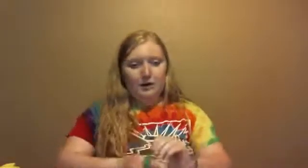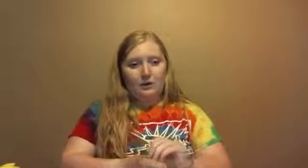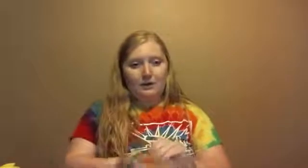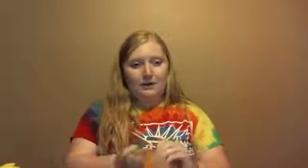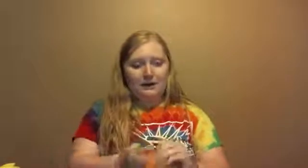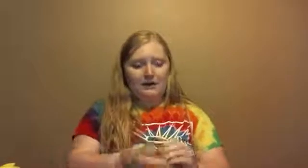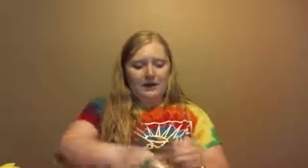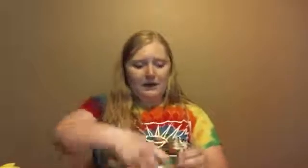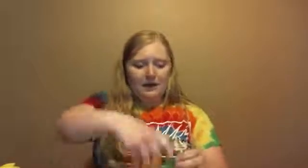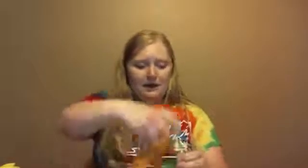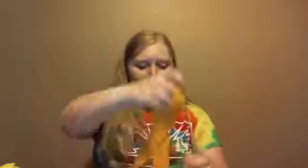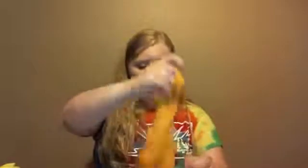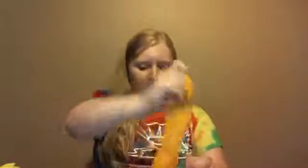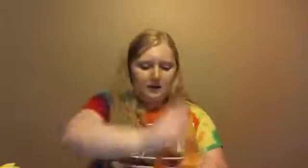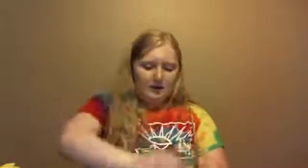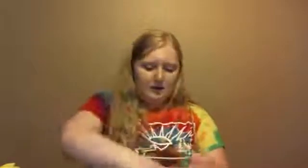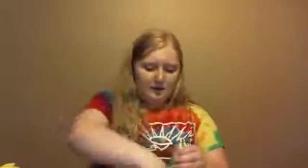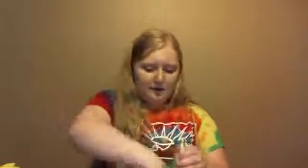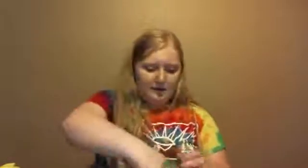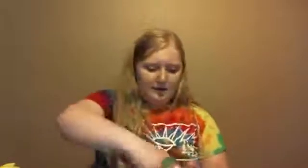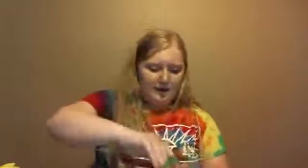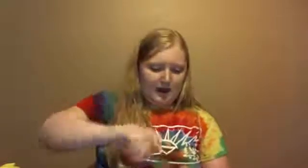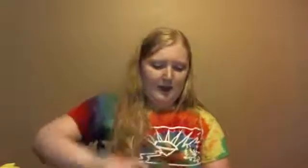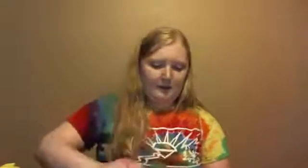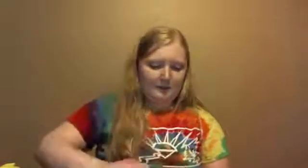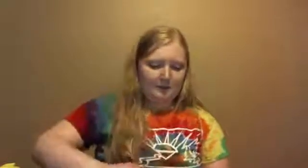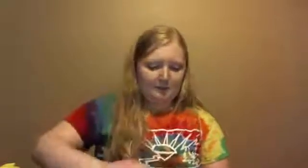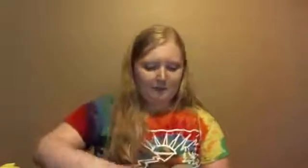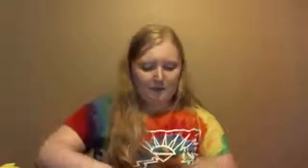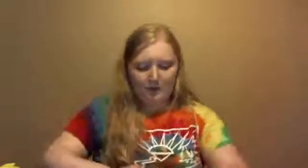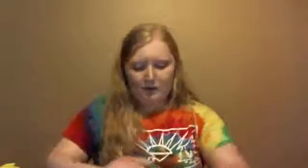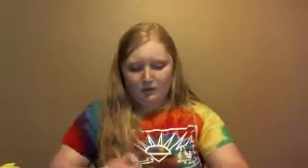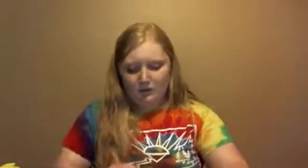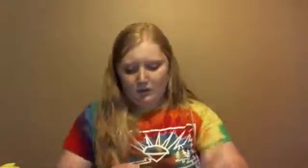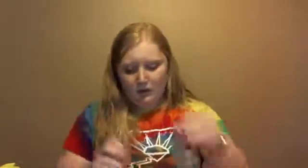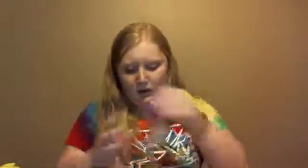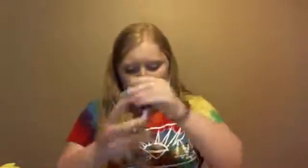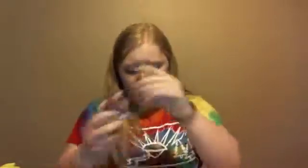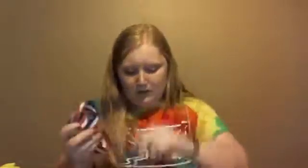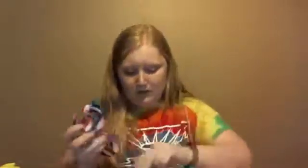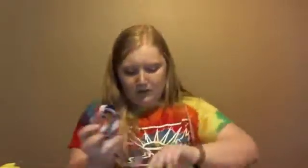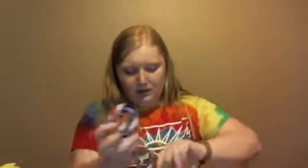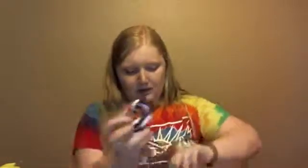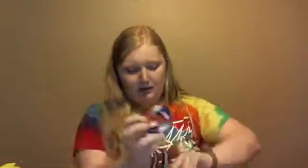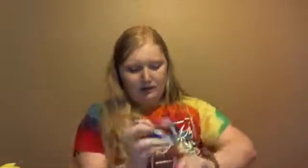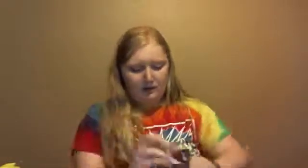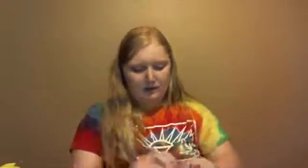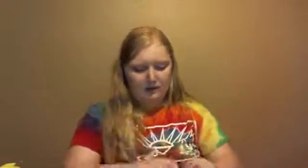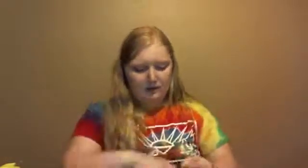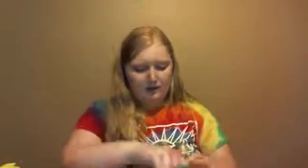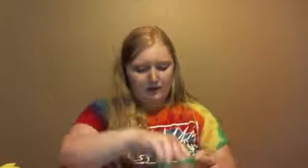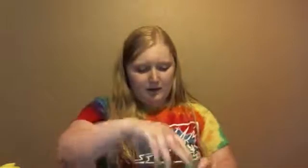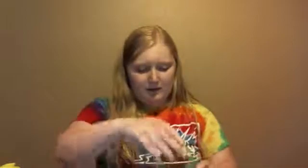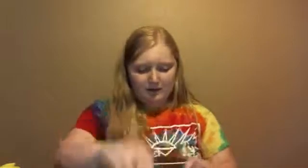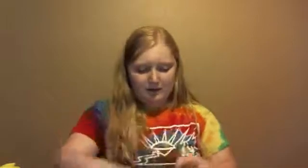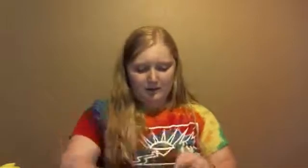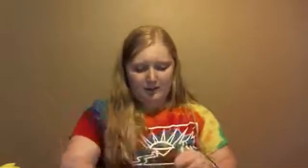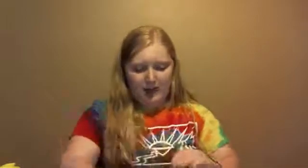with me, because I would love to see that. I'm just going to put in these into the